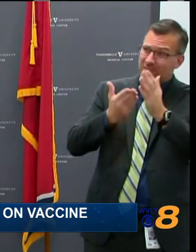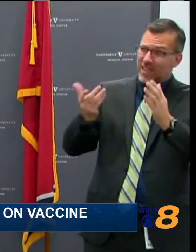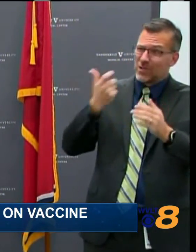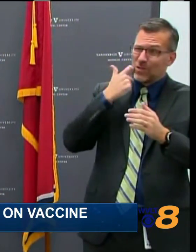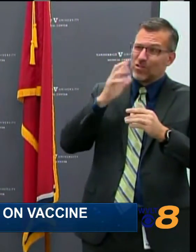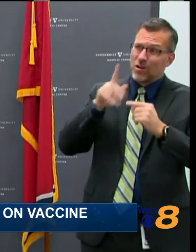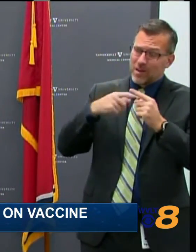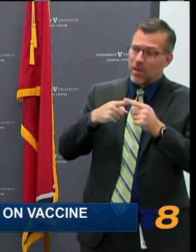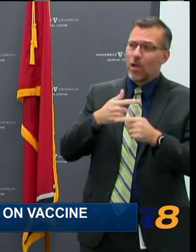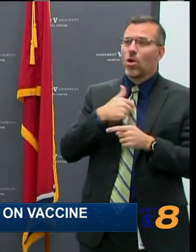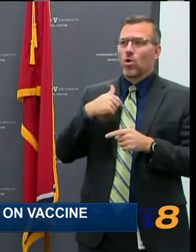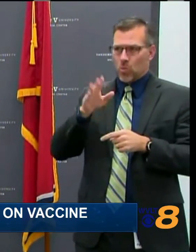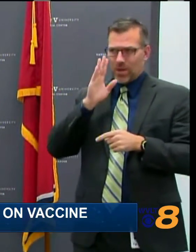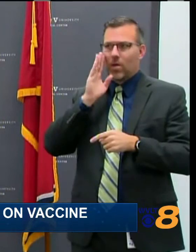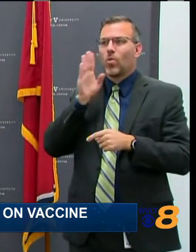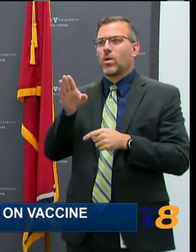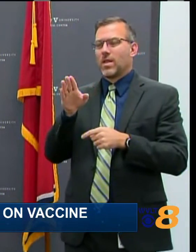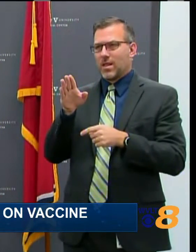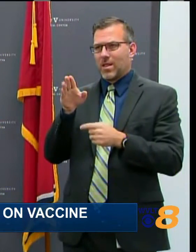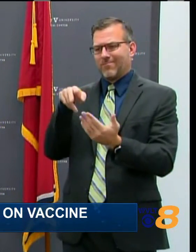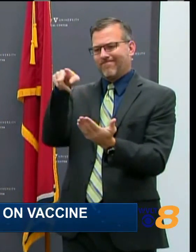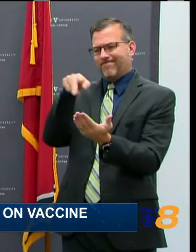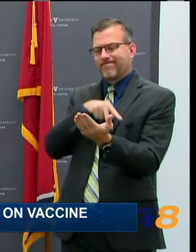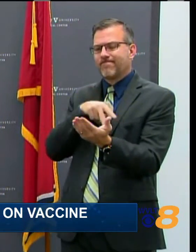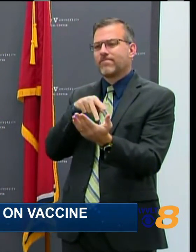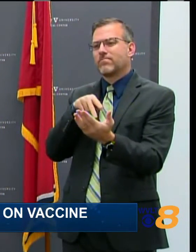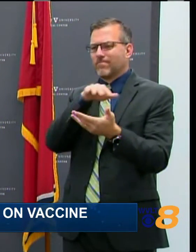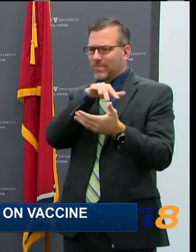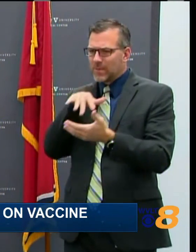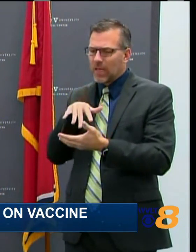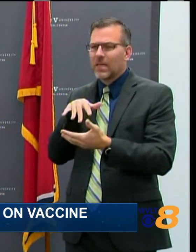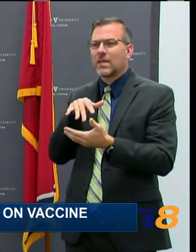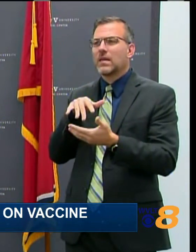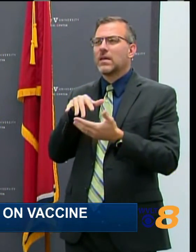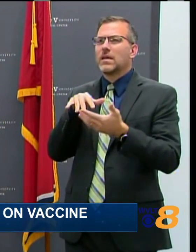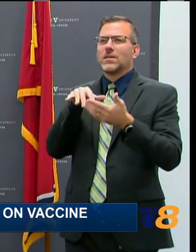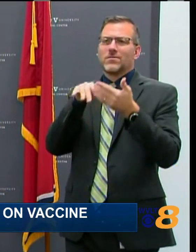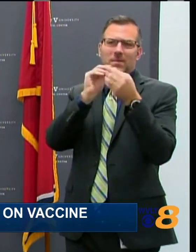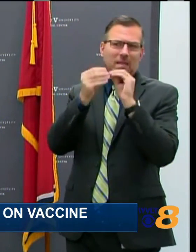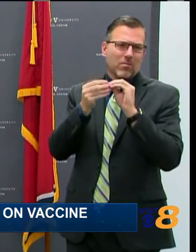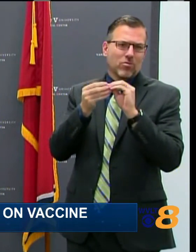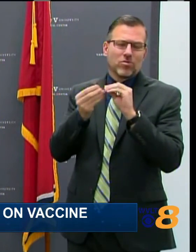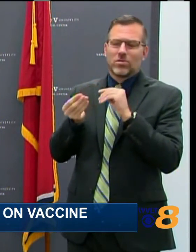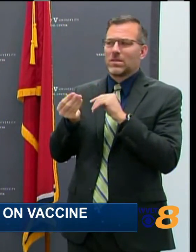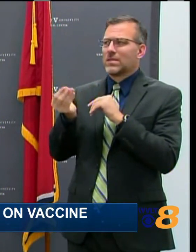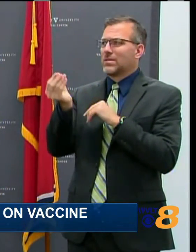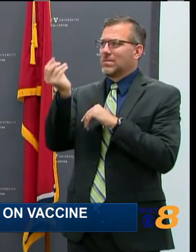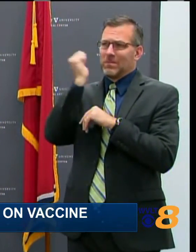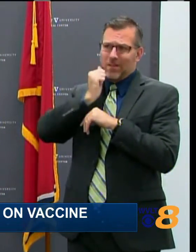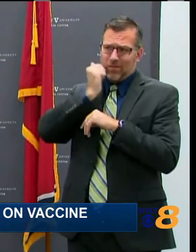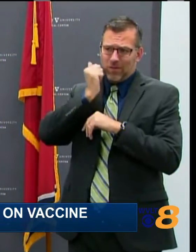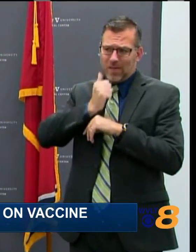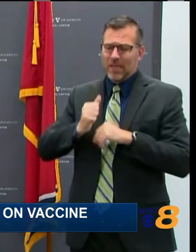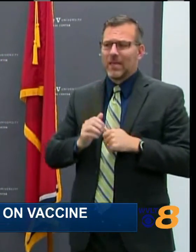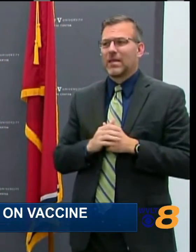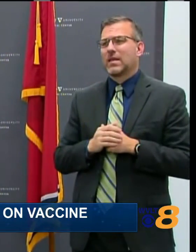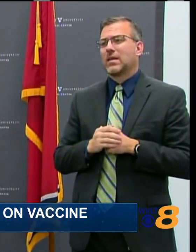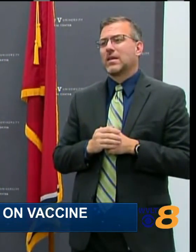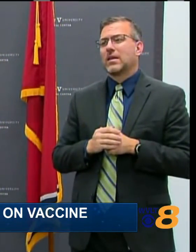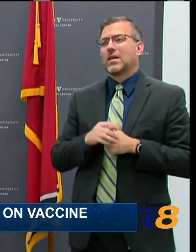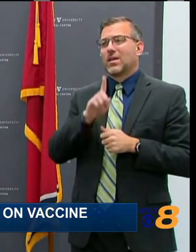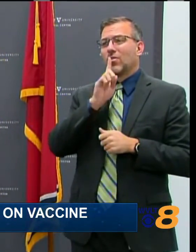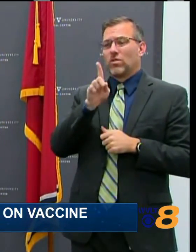And we will be looking at additional movement every single day. It's very